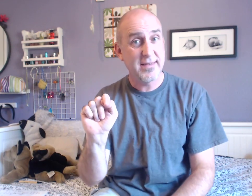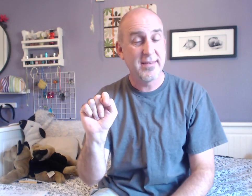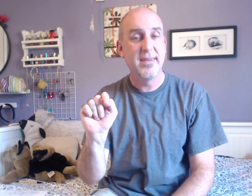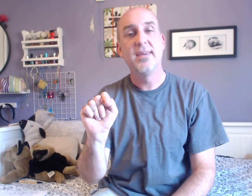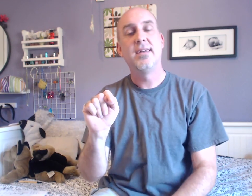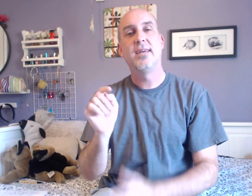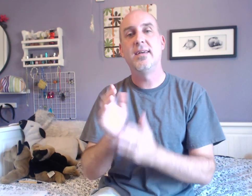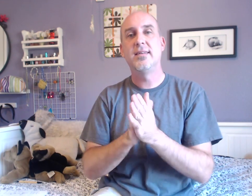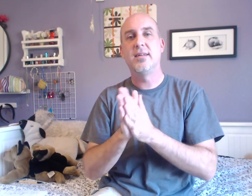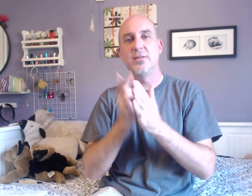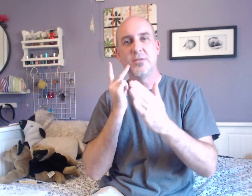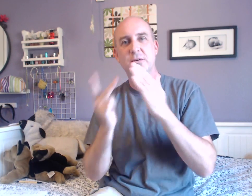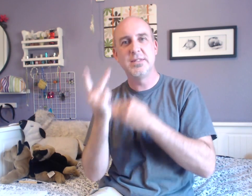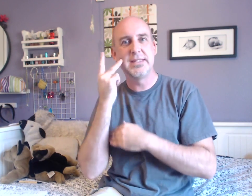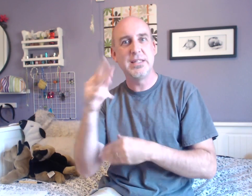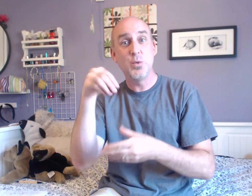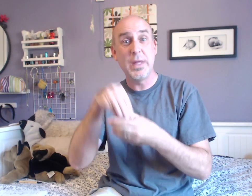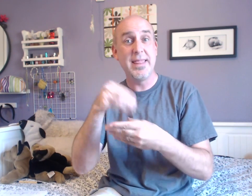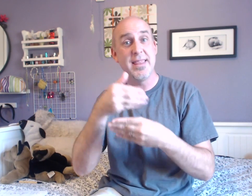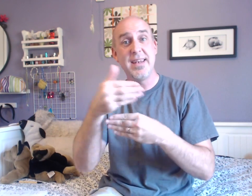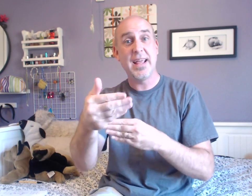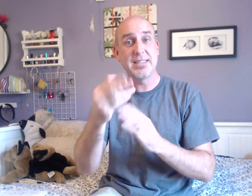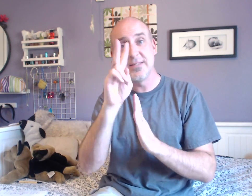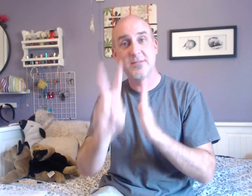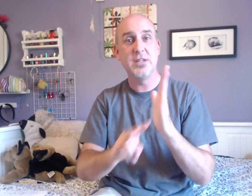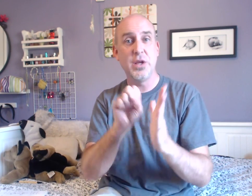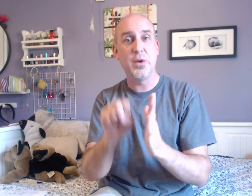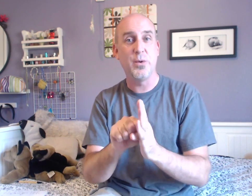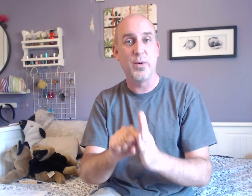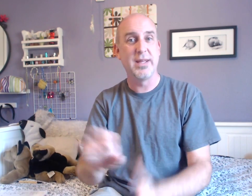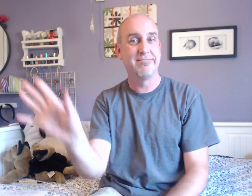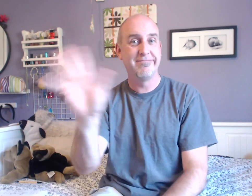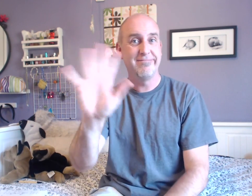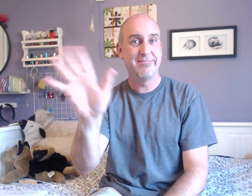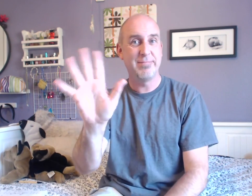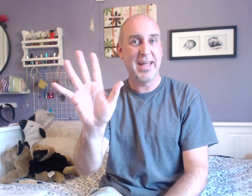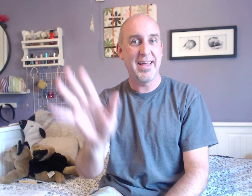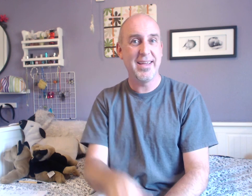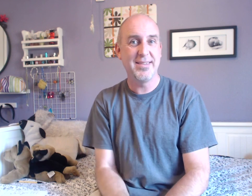and I look forward to seeing you in the next video. Bye.